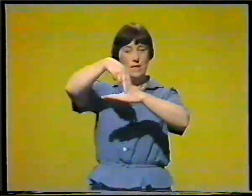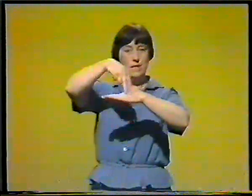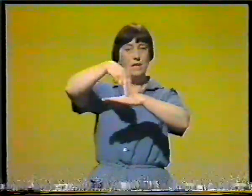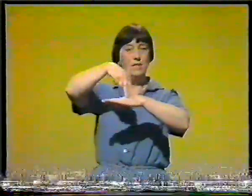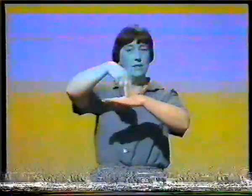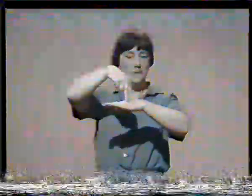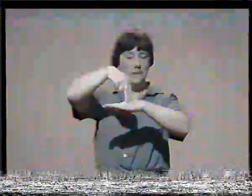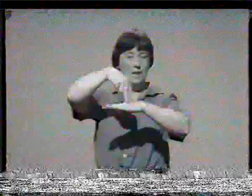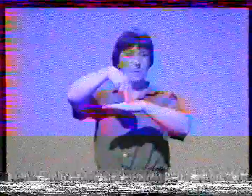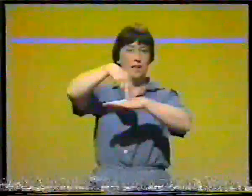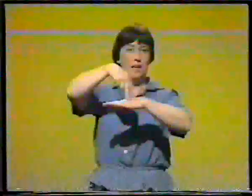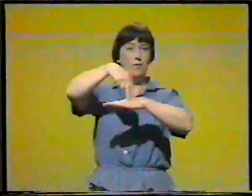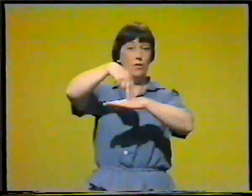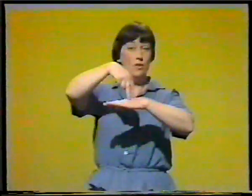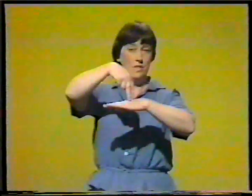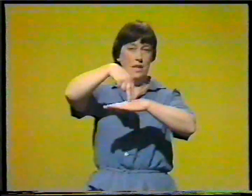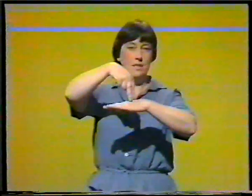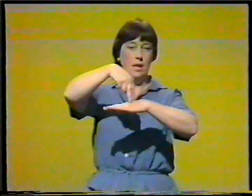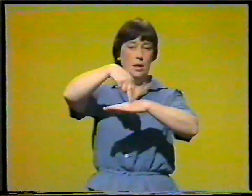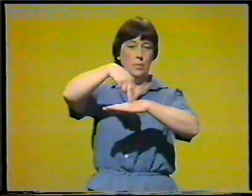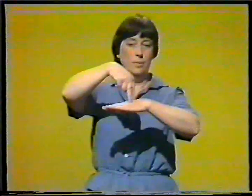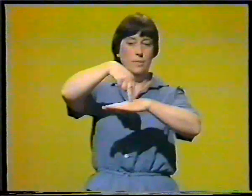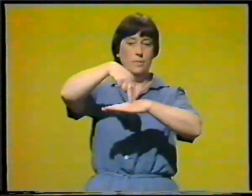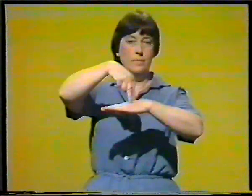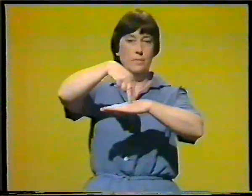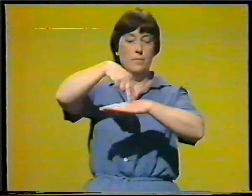standing, then that is the sign for standing up.